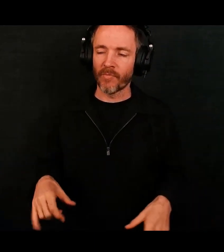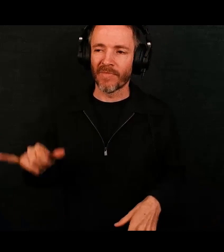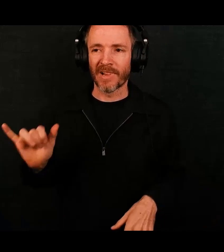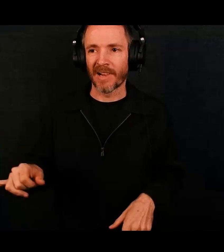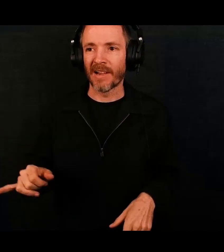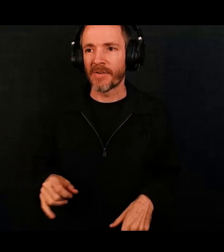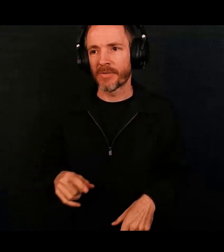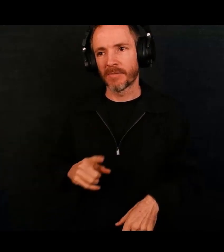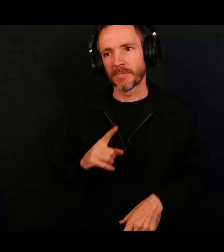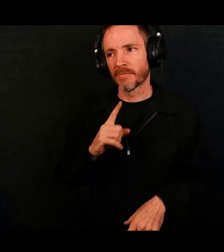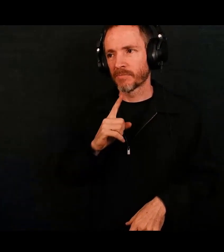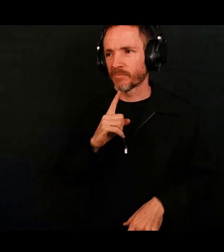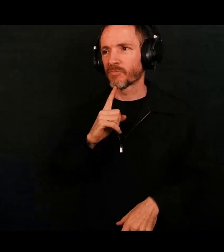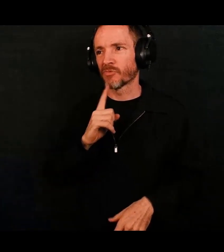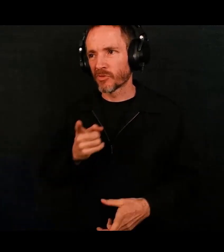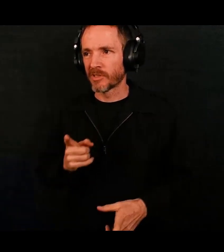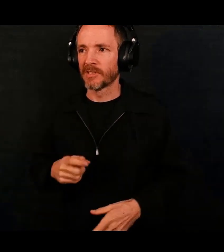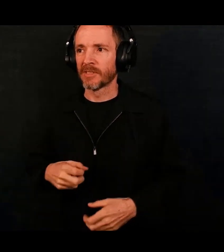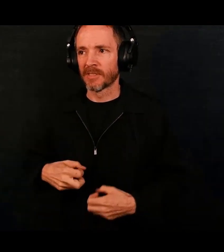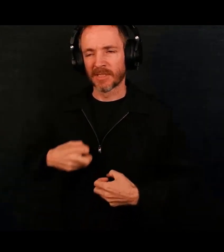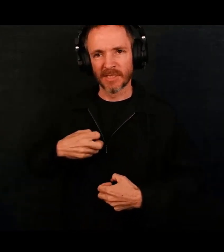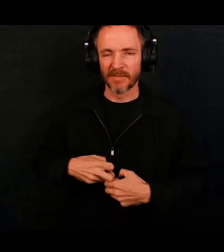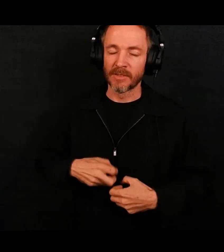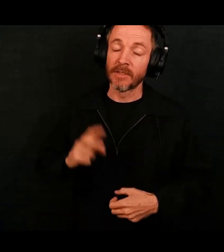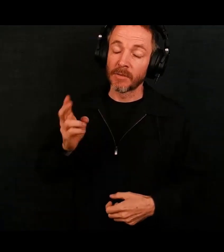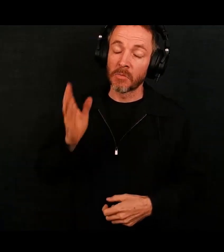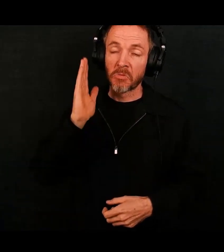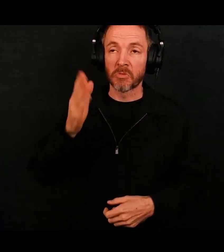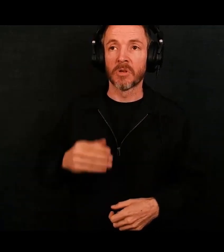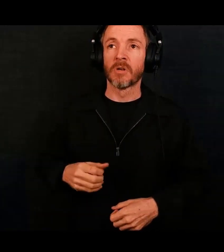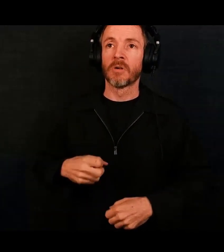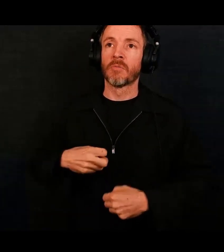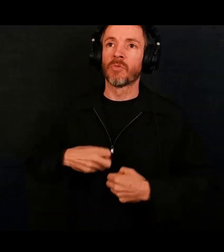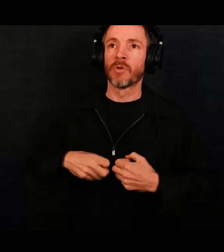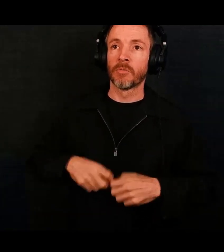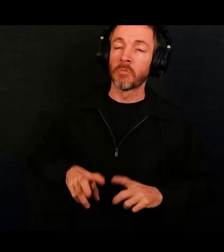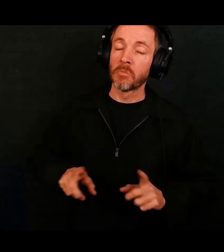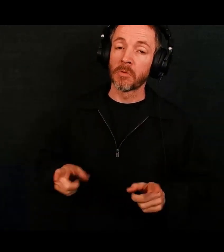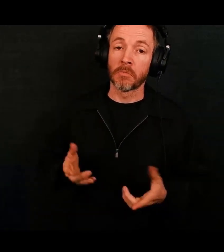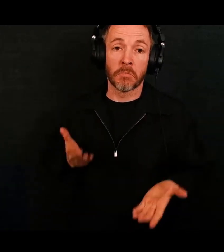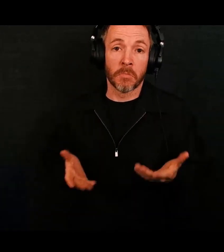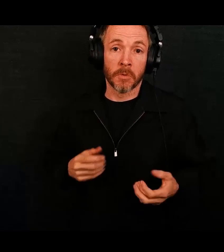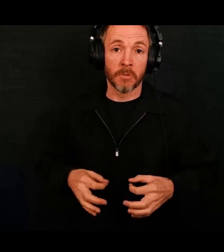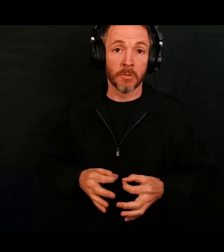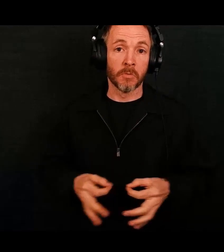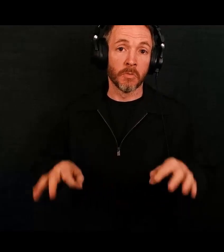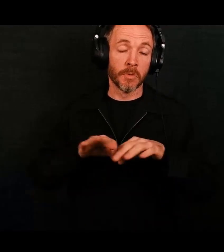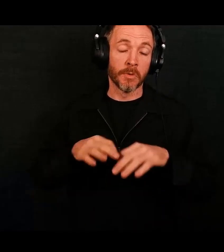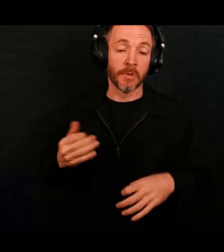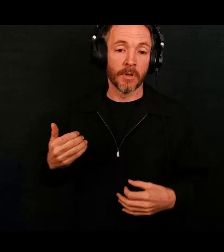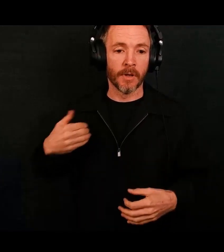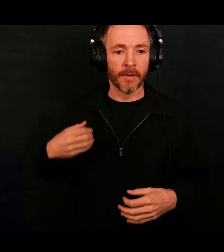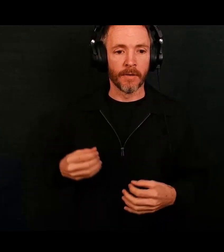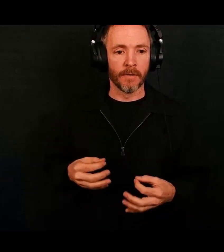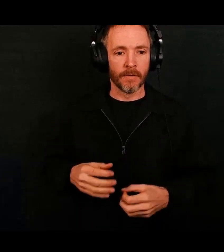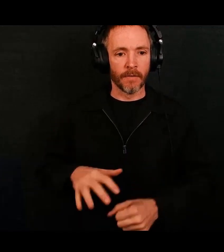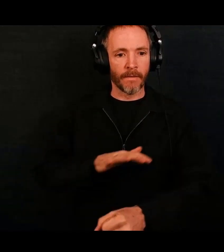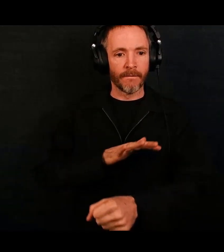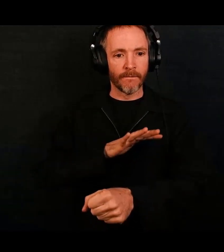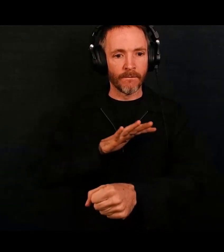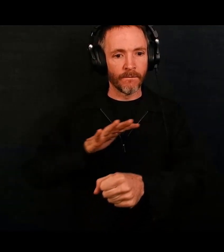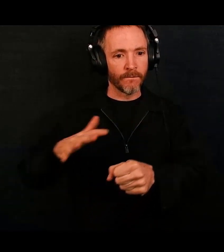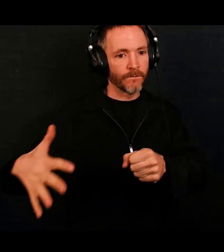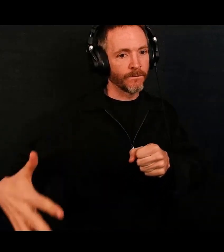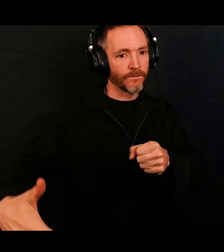be pretty difficult to get in here. It would be a problem. But it might be worth it. Having like a full width sink.